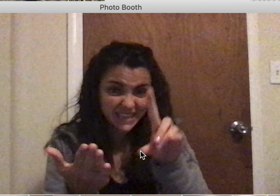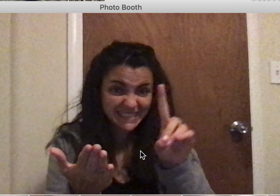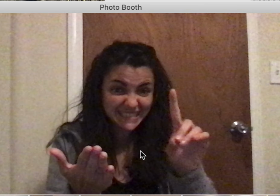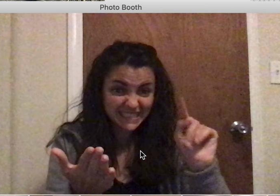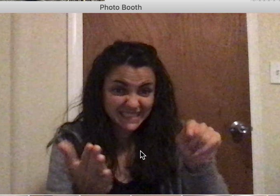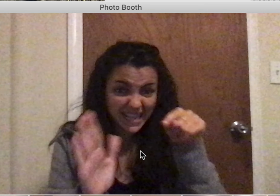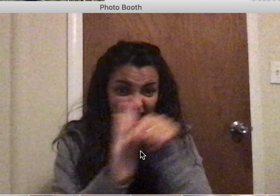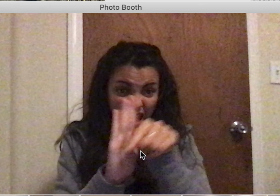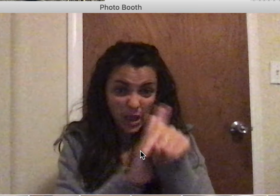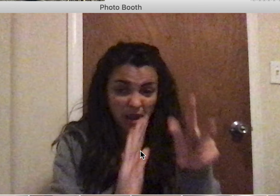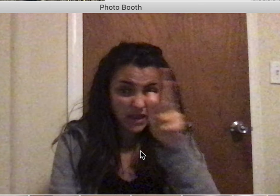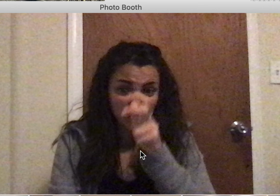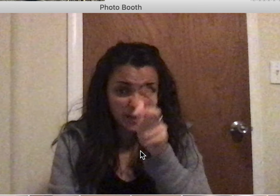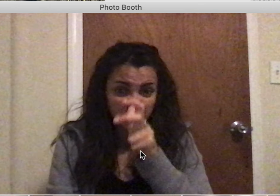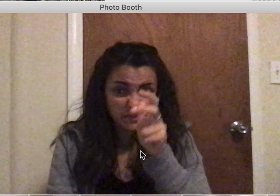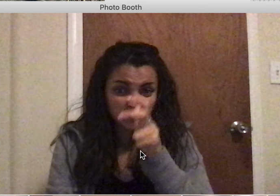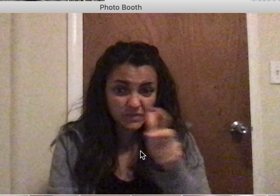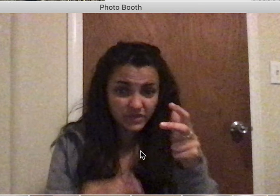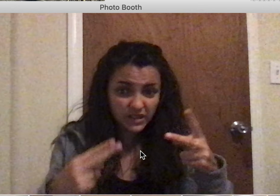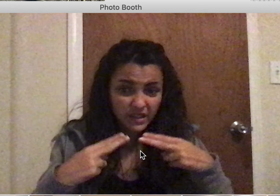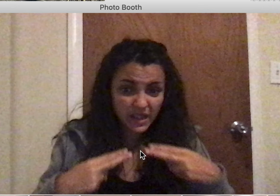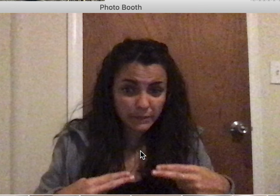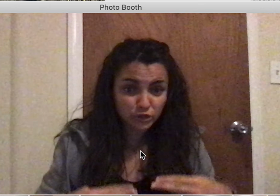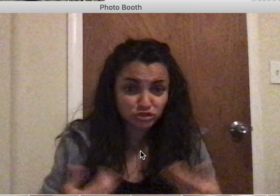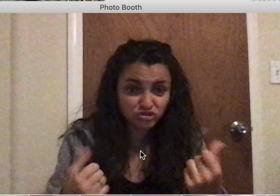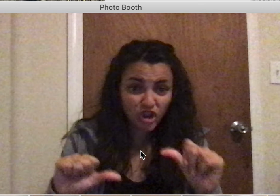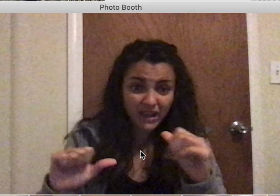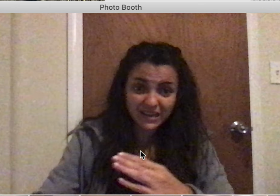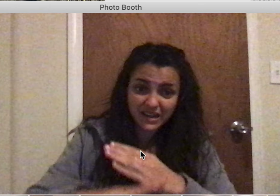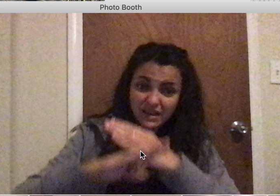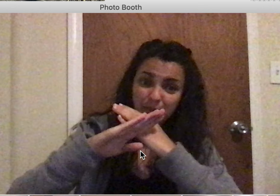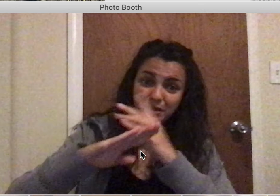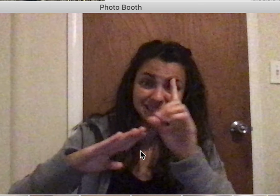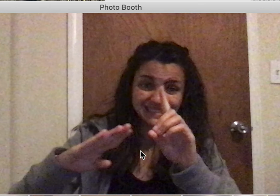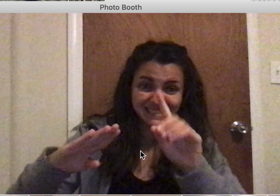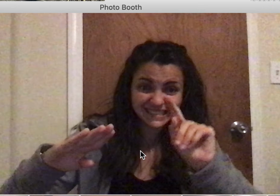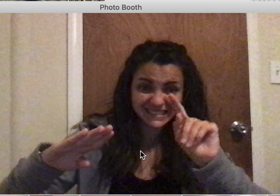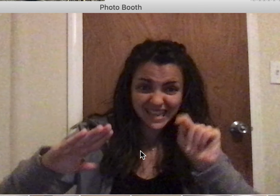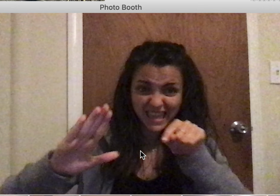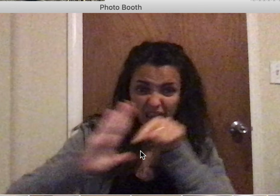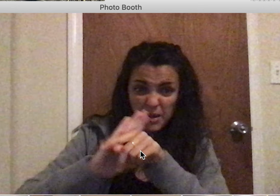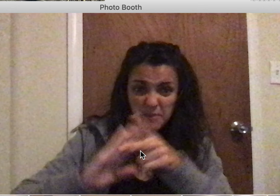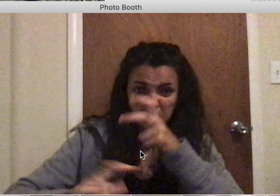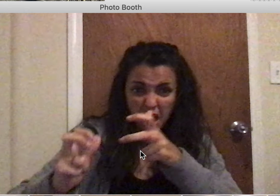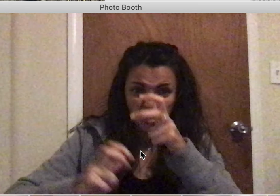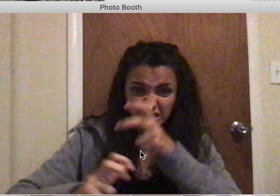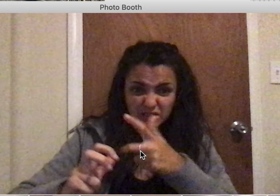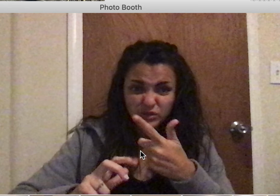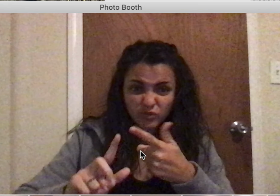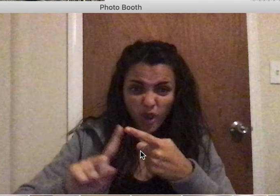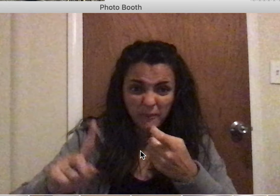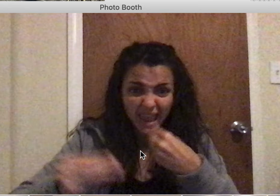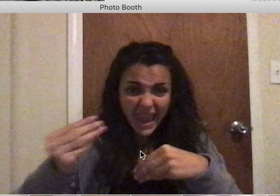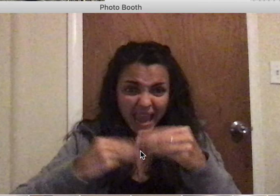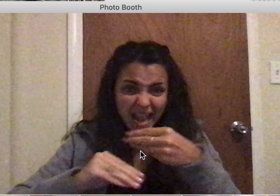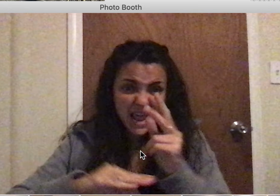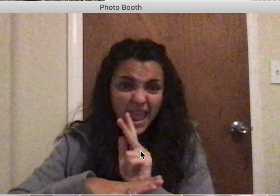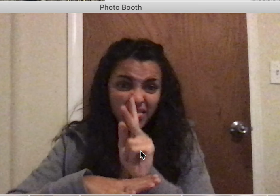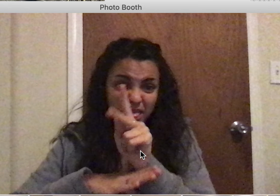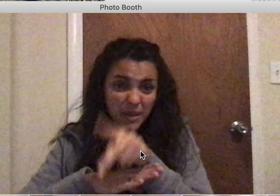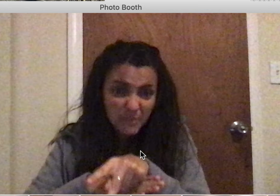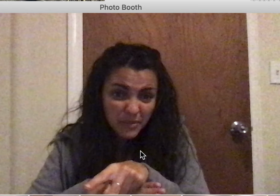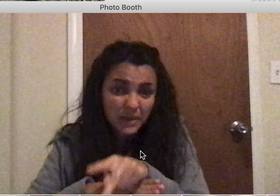trying to prevent insects from eating their crops, so they use harmful insecticides. I'm sure you could think of a whole list